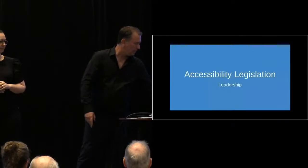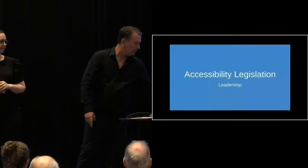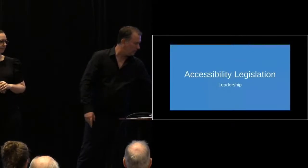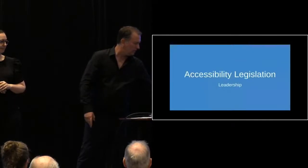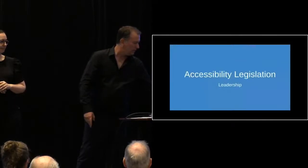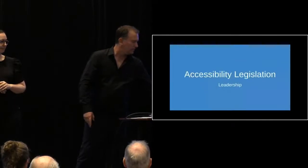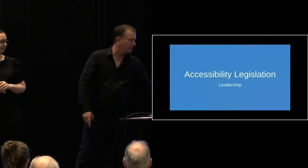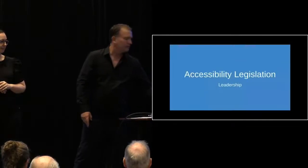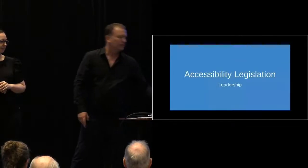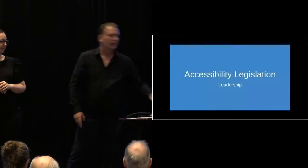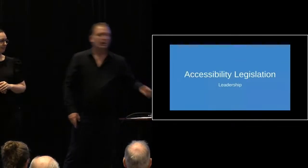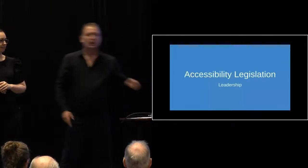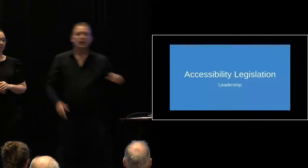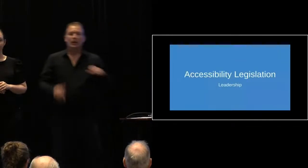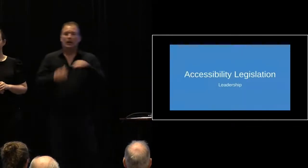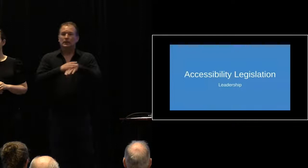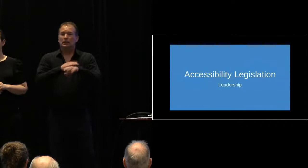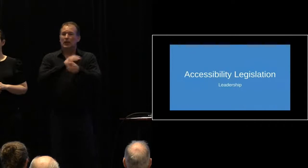Oh, I can catch up on my slides.